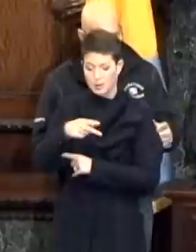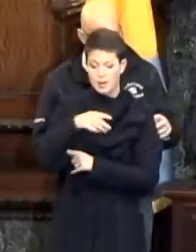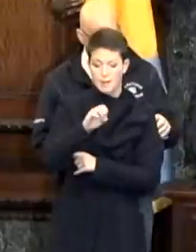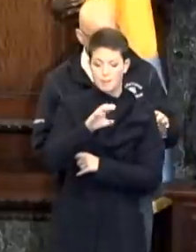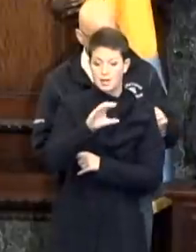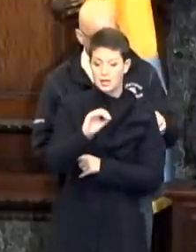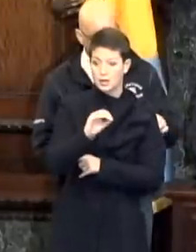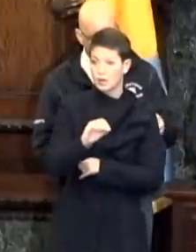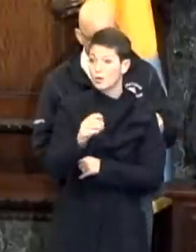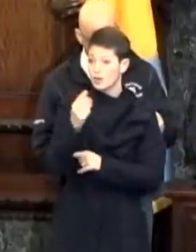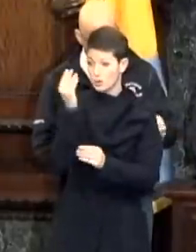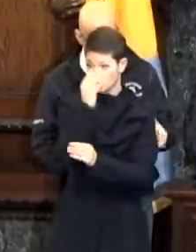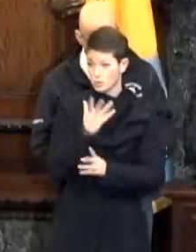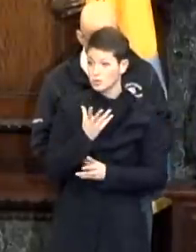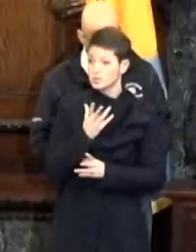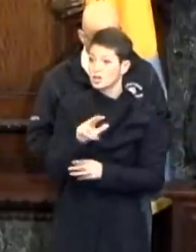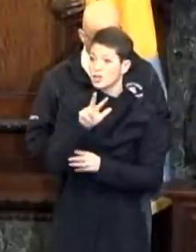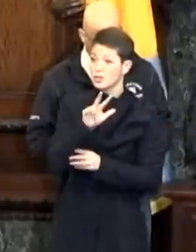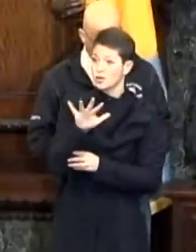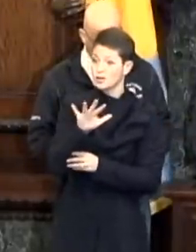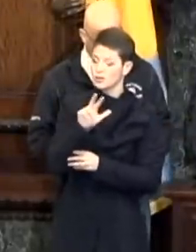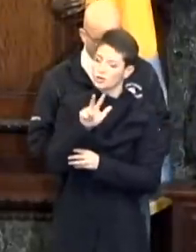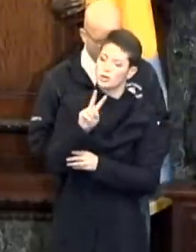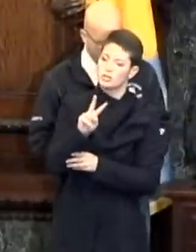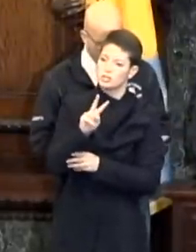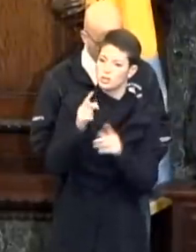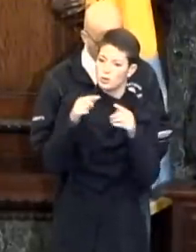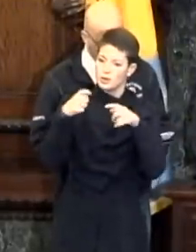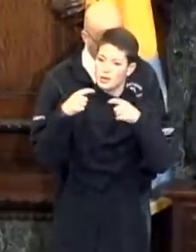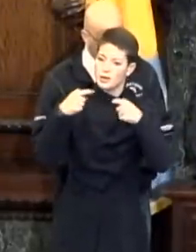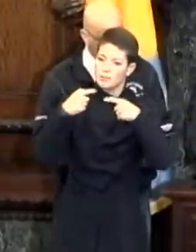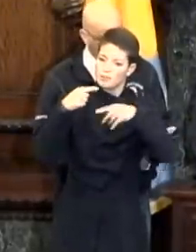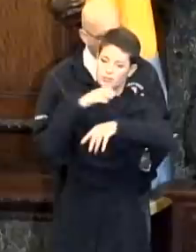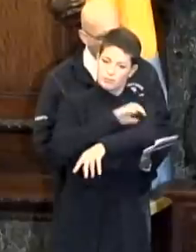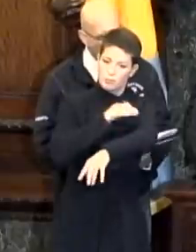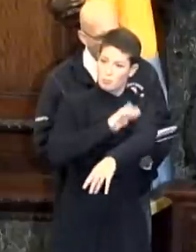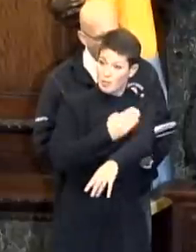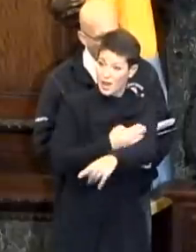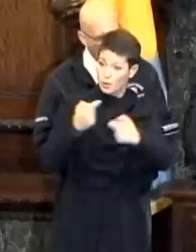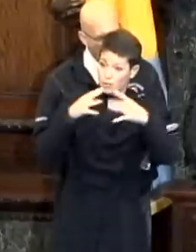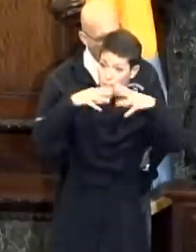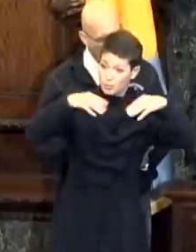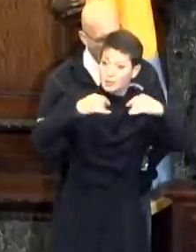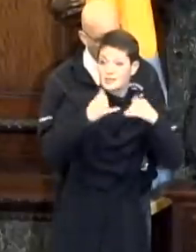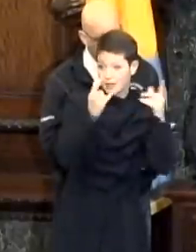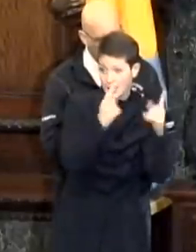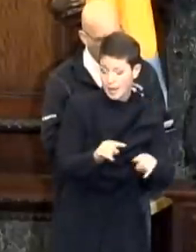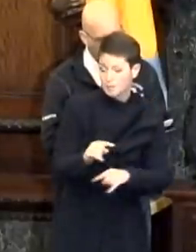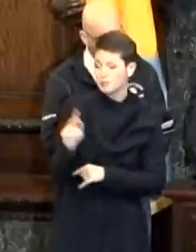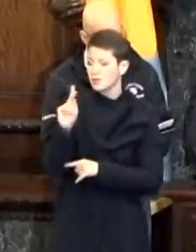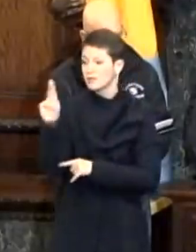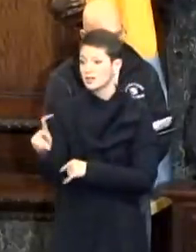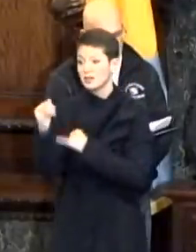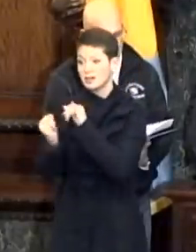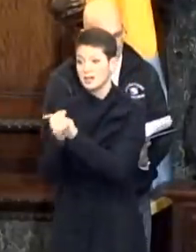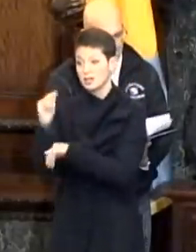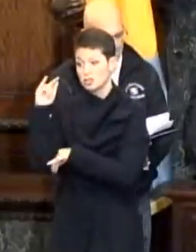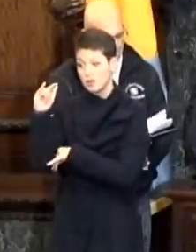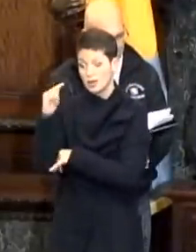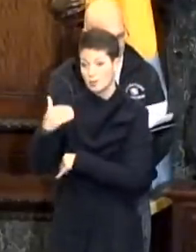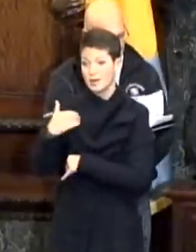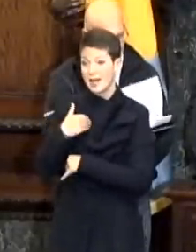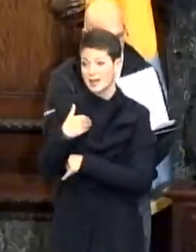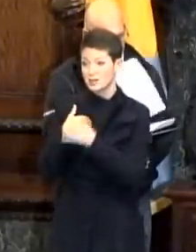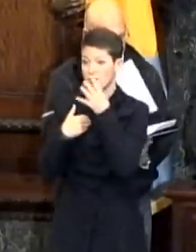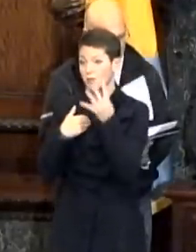reports 32 outages still in the city of Philadelphia. Philadelphia International Airport currently has